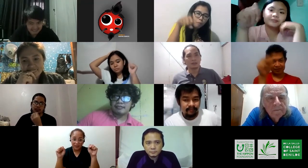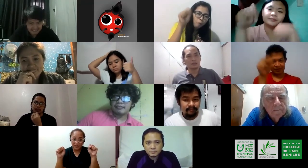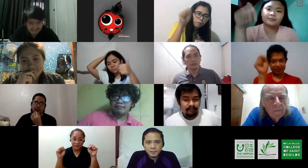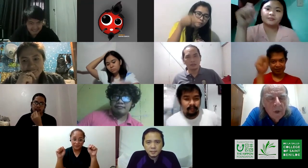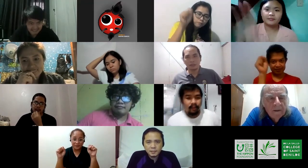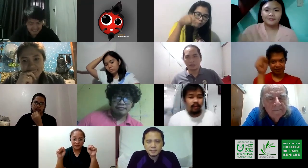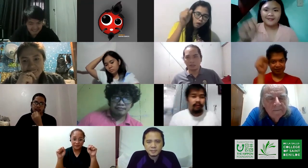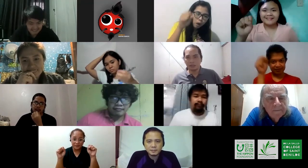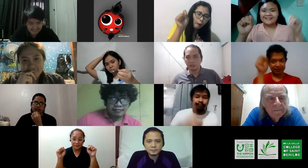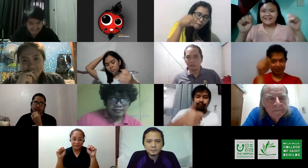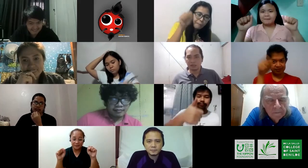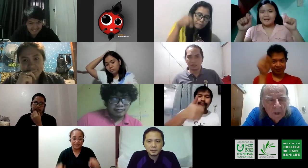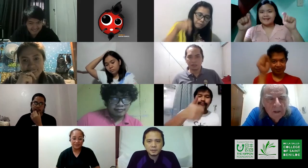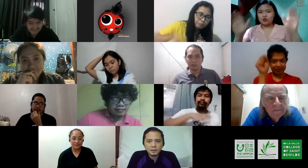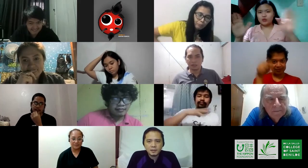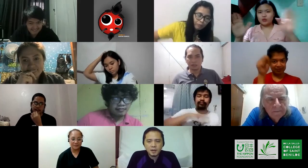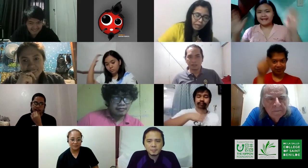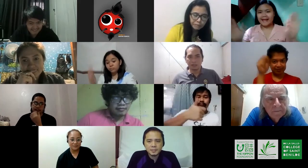Yes, sir. Yeah. Copy, sir.